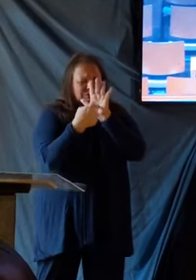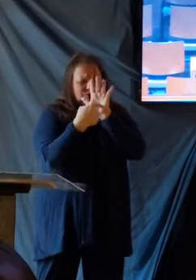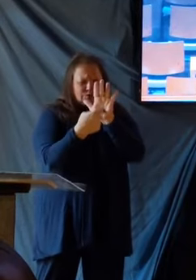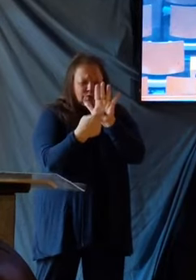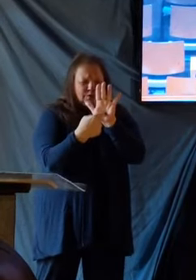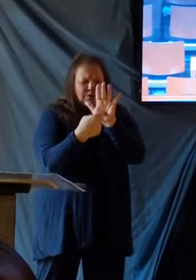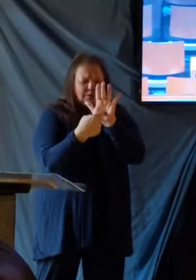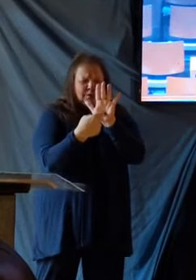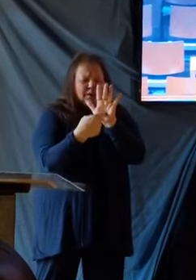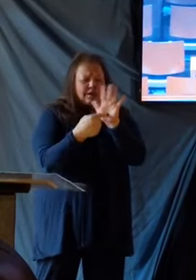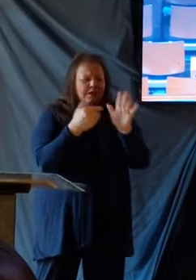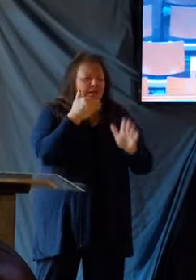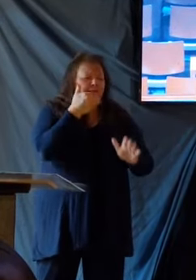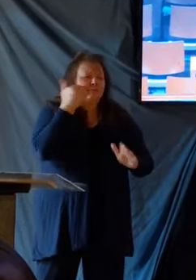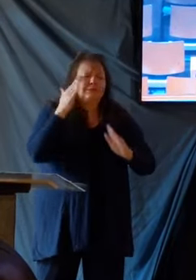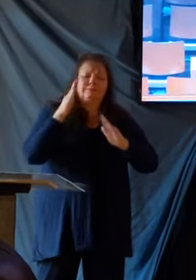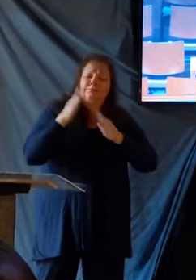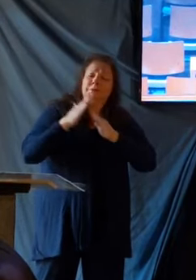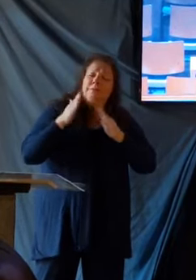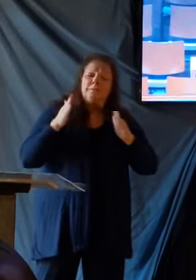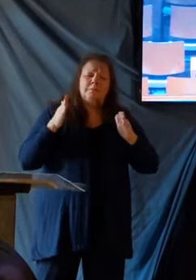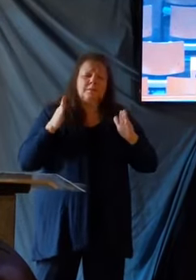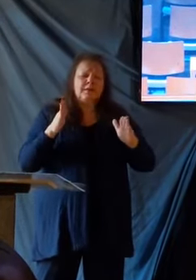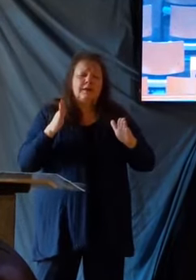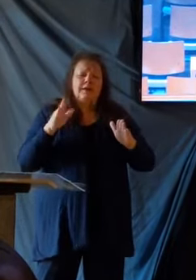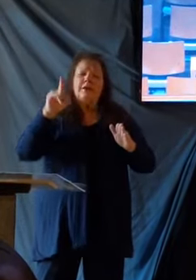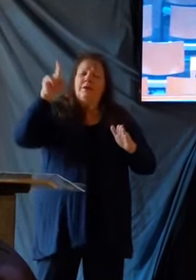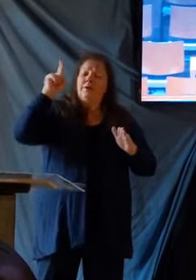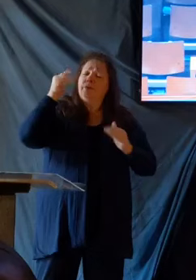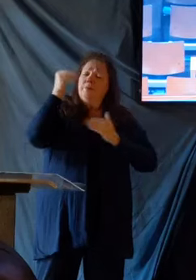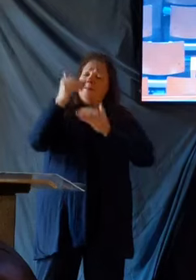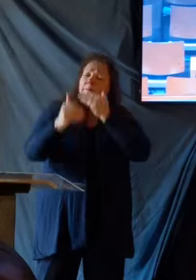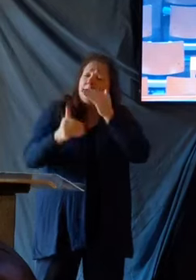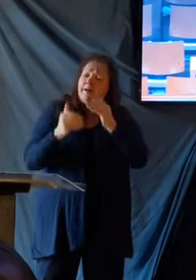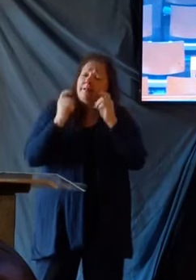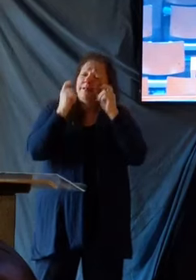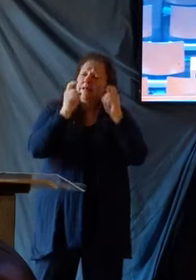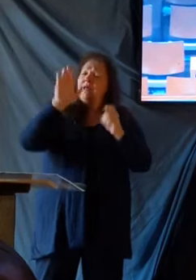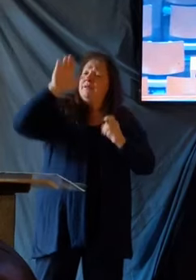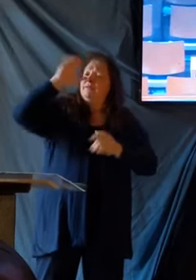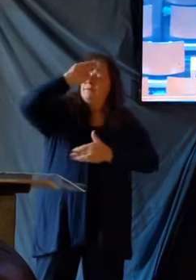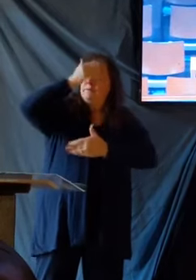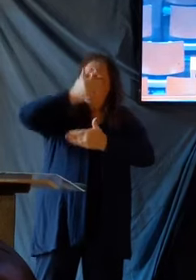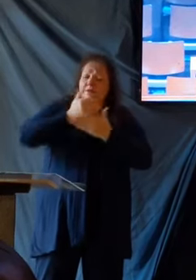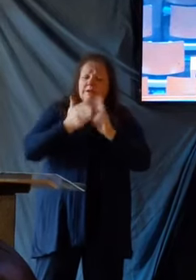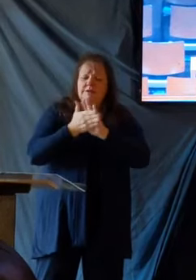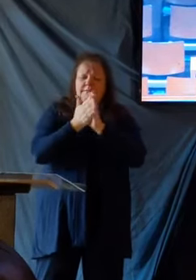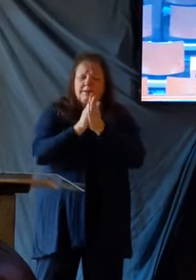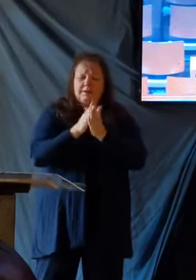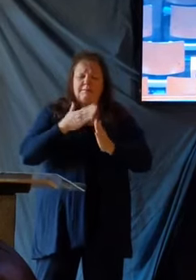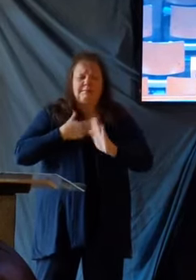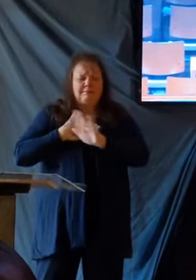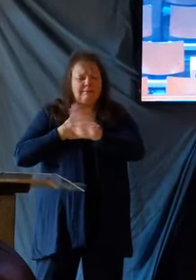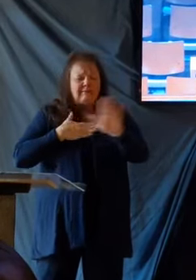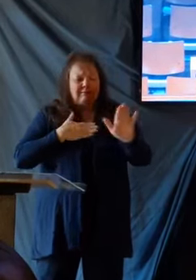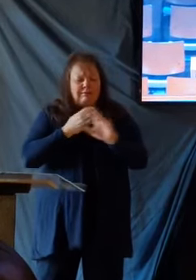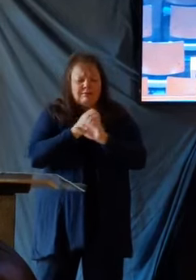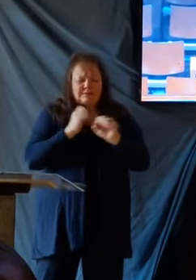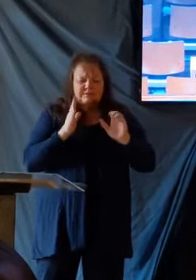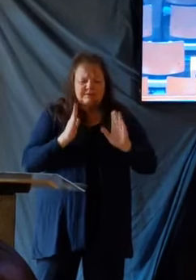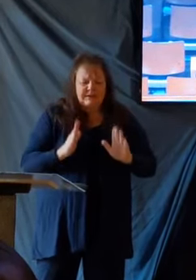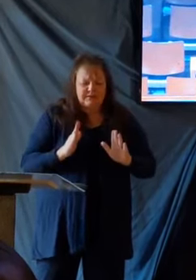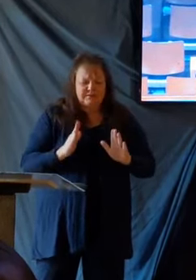in the fullest and greatest way by you graciously providing your Son to be the Savior. Lord,